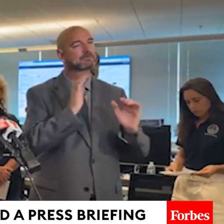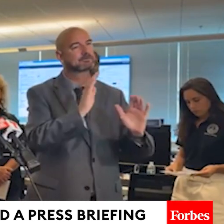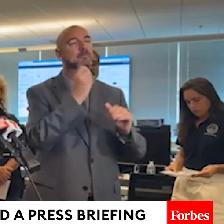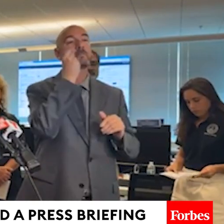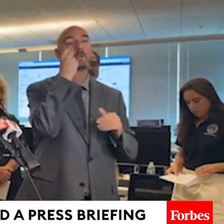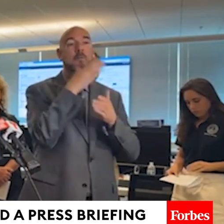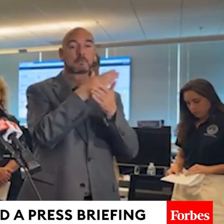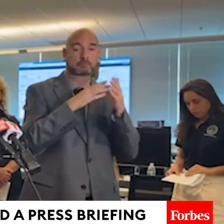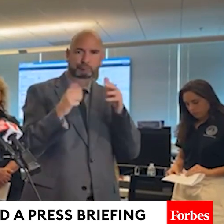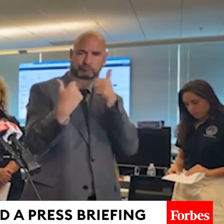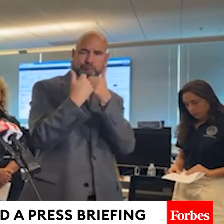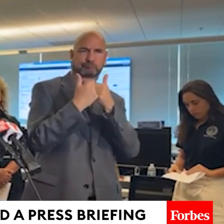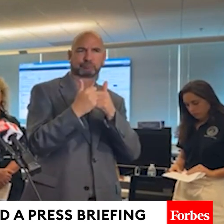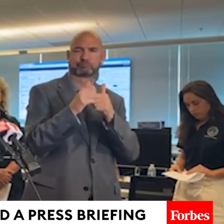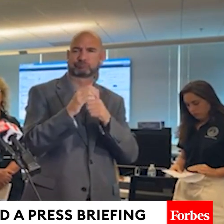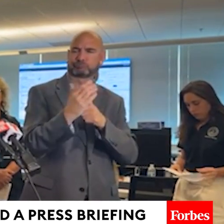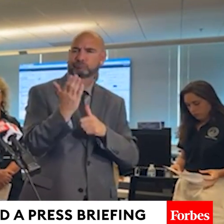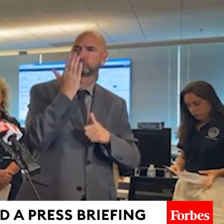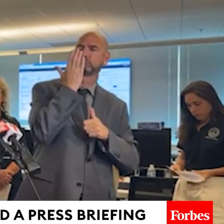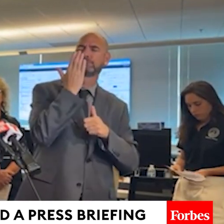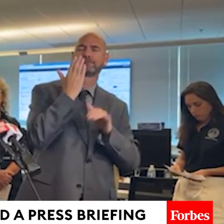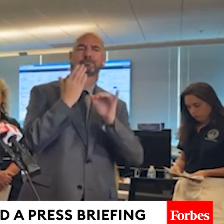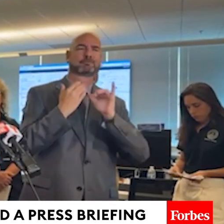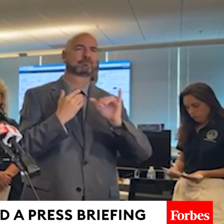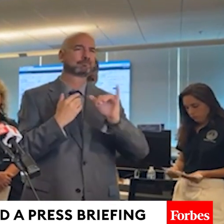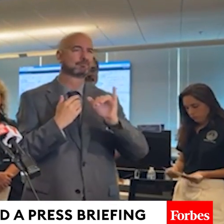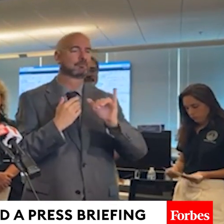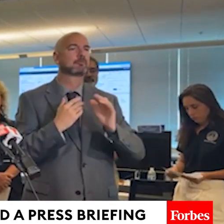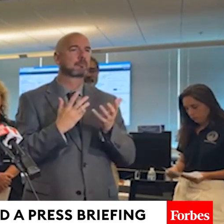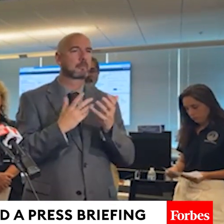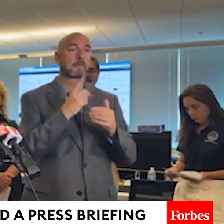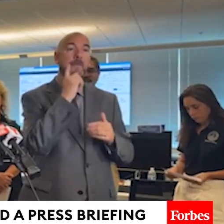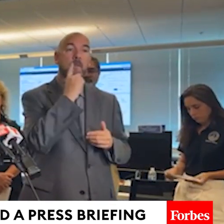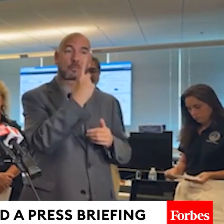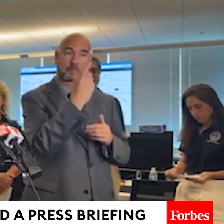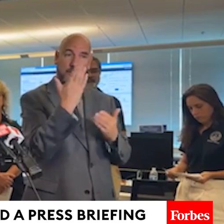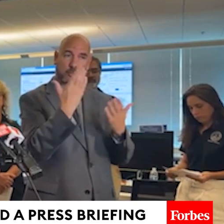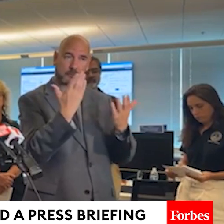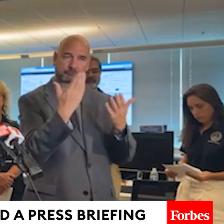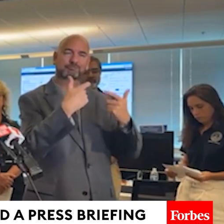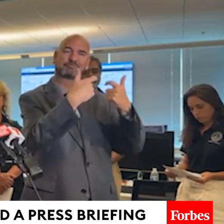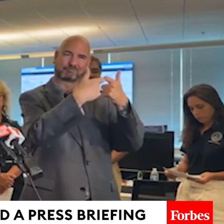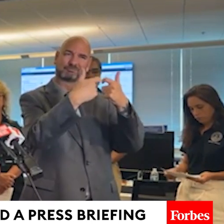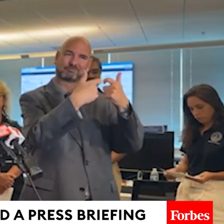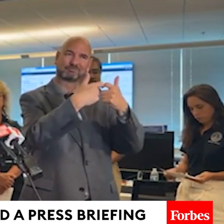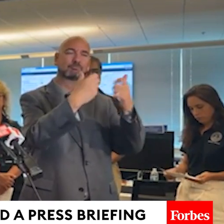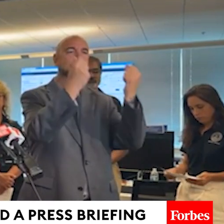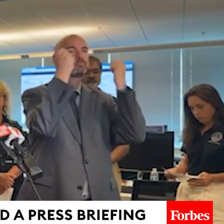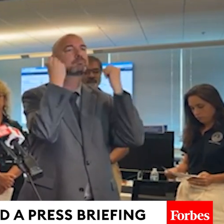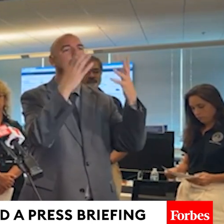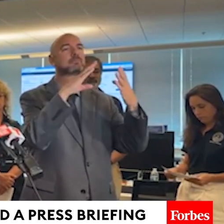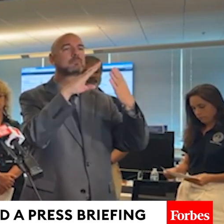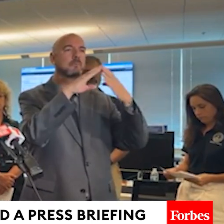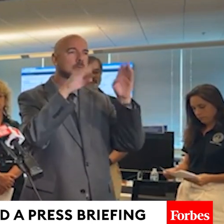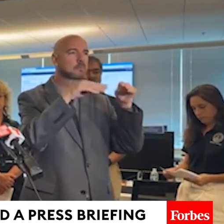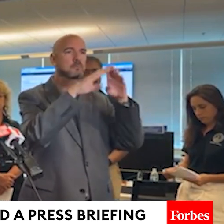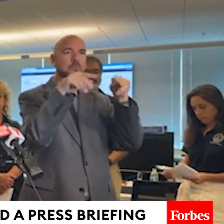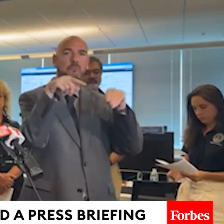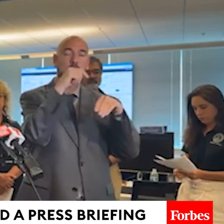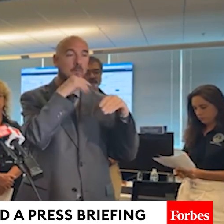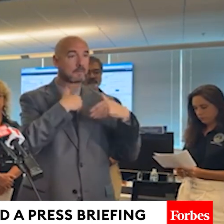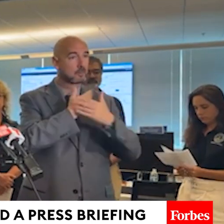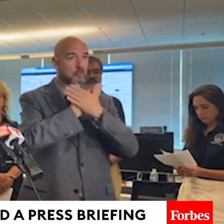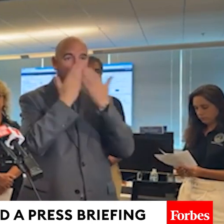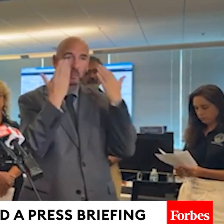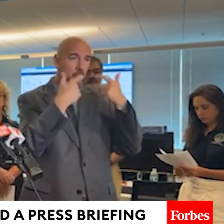challenges. One thing is about power. A lot of homes still do not have electrical power. So some